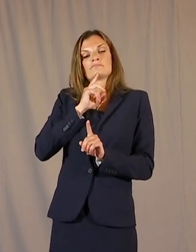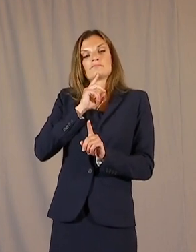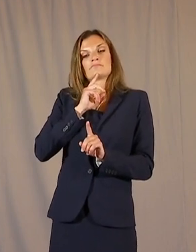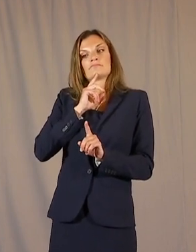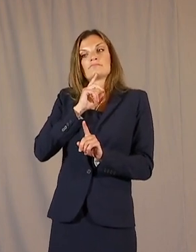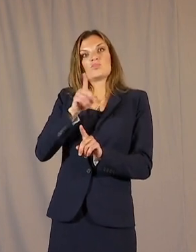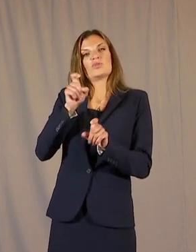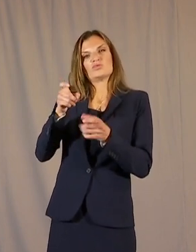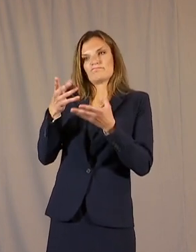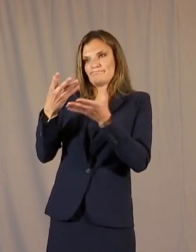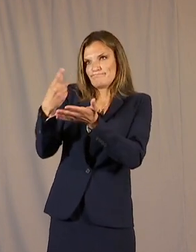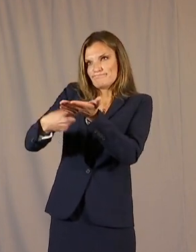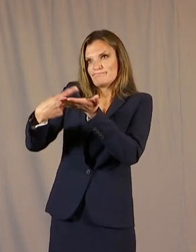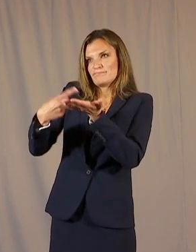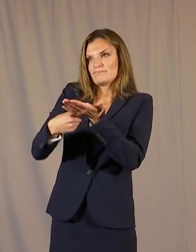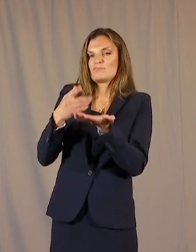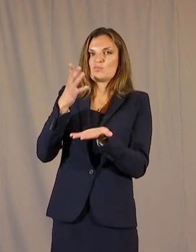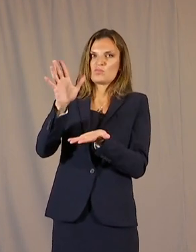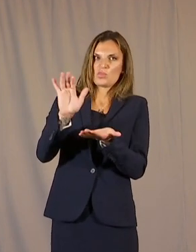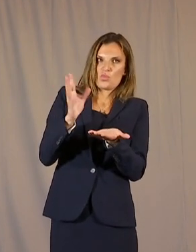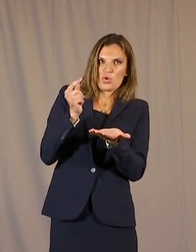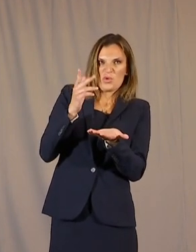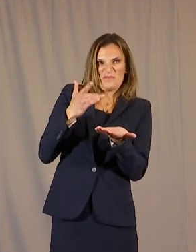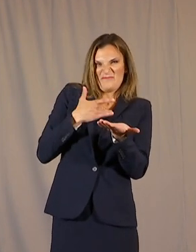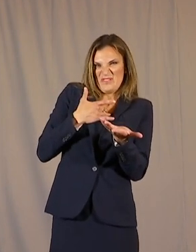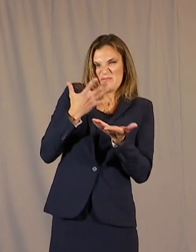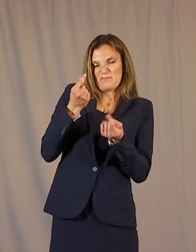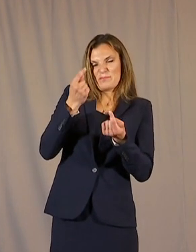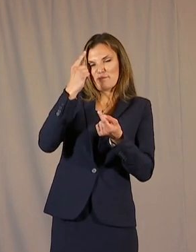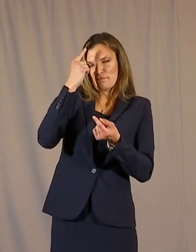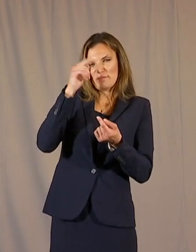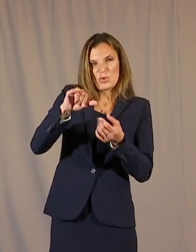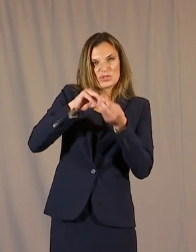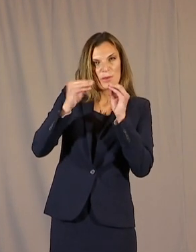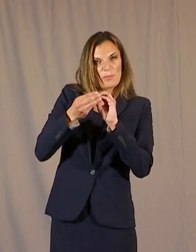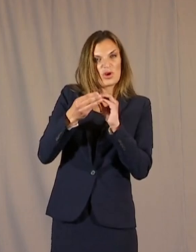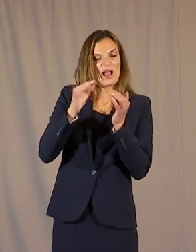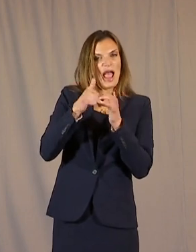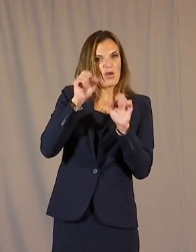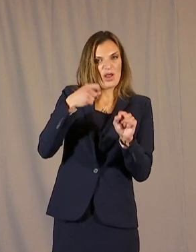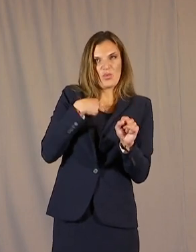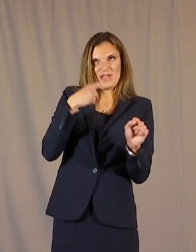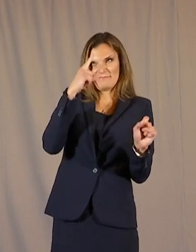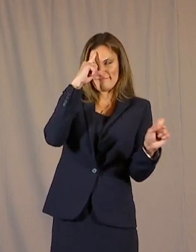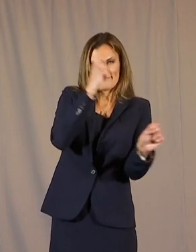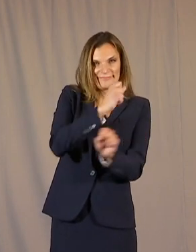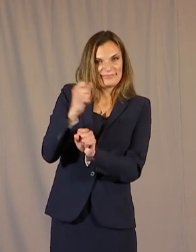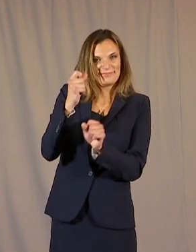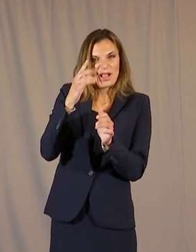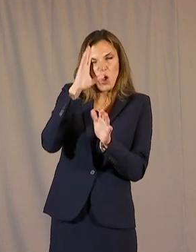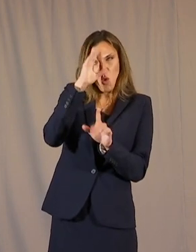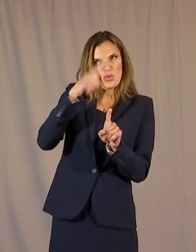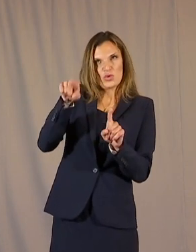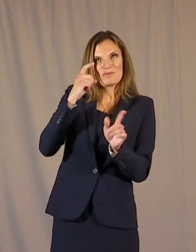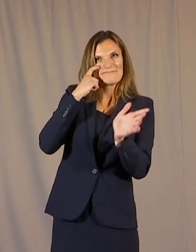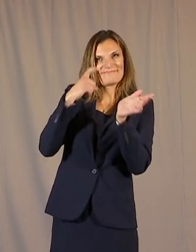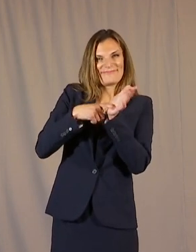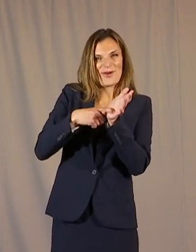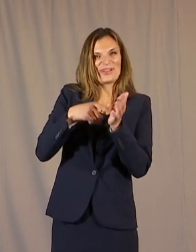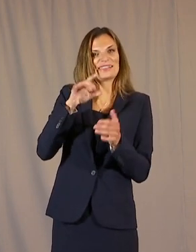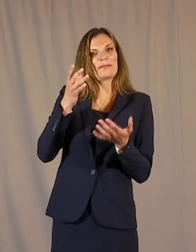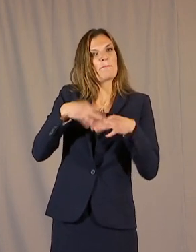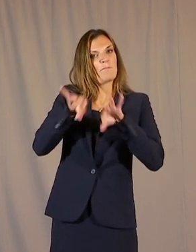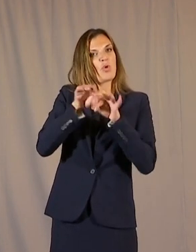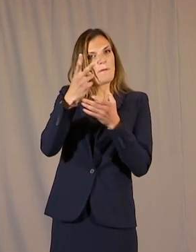numbers and how can we strategize around those. I just wanted to make sure that you all took that point from Jametta. And